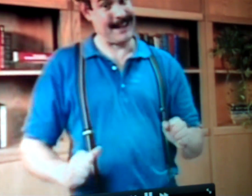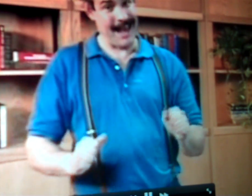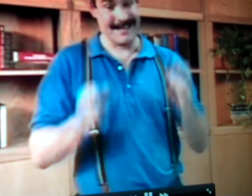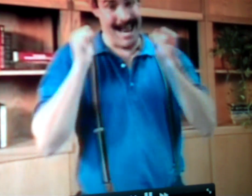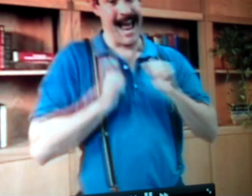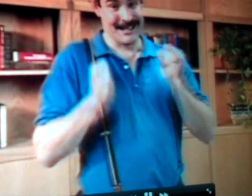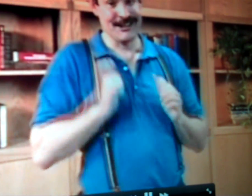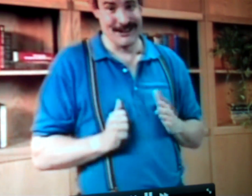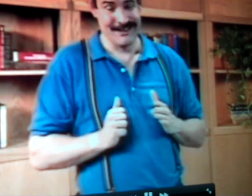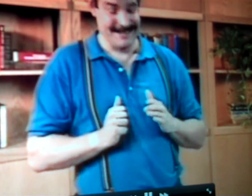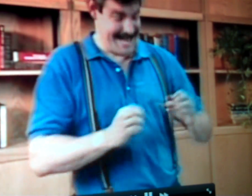program.